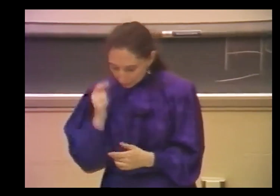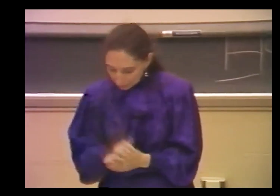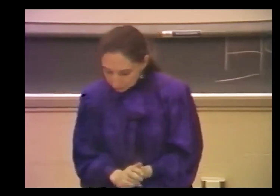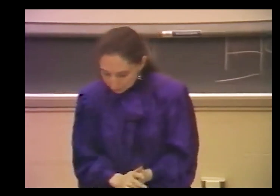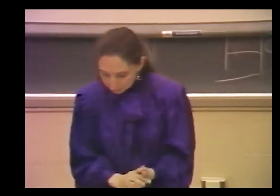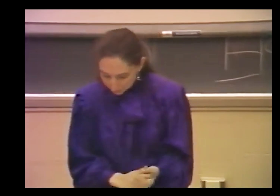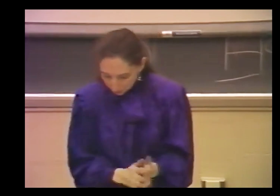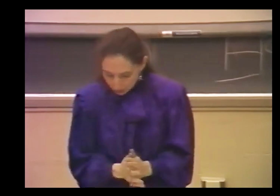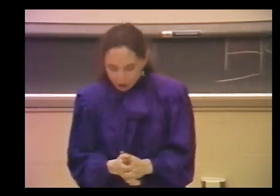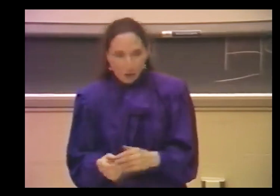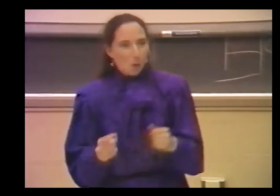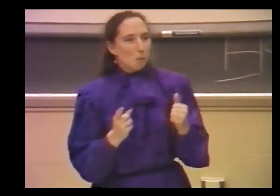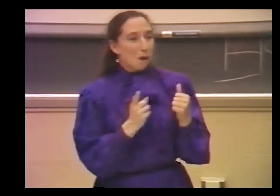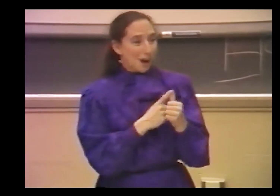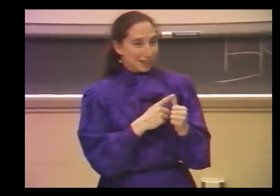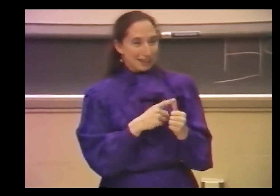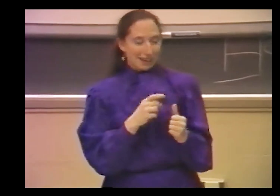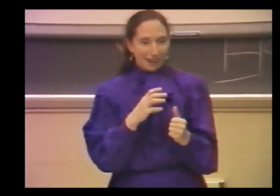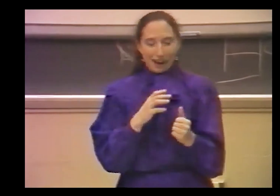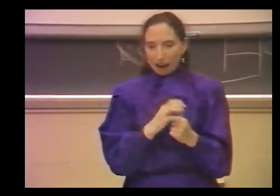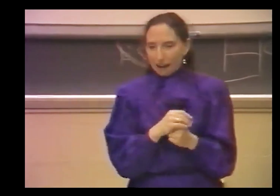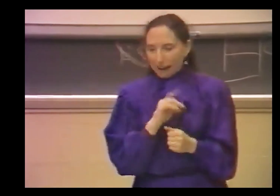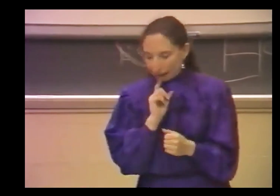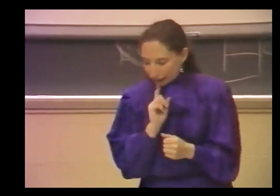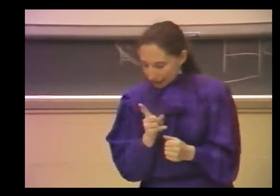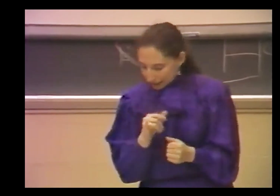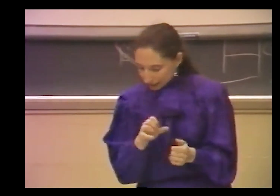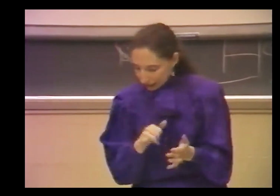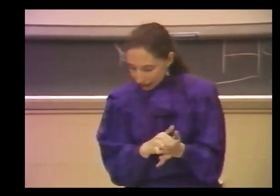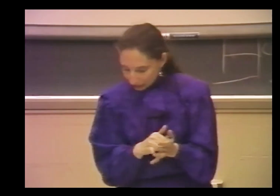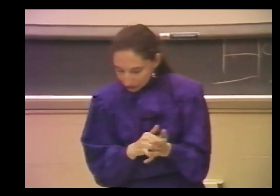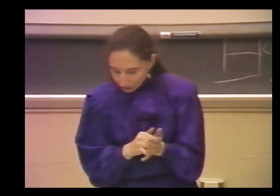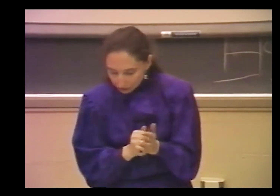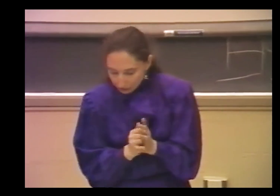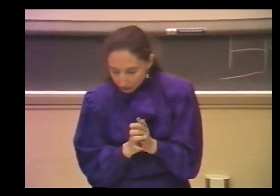think. One is that